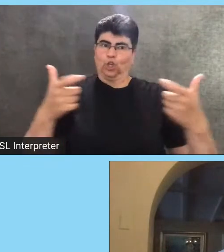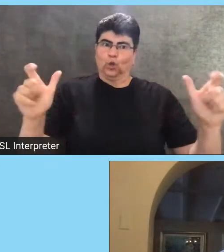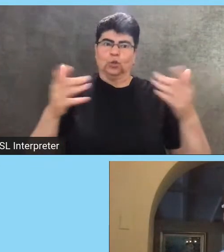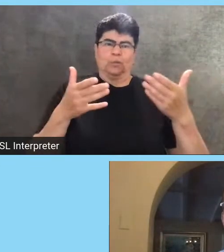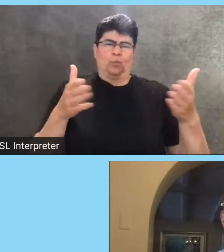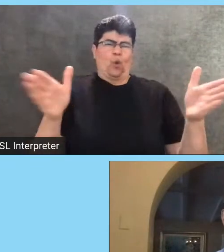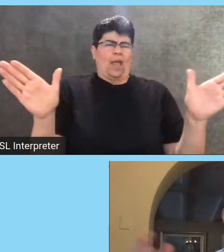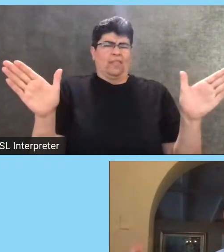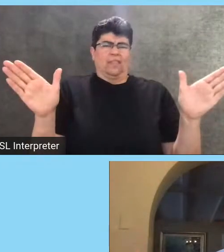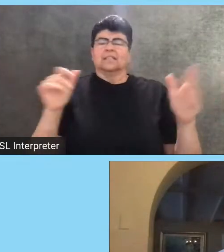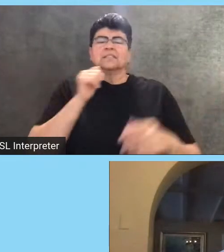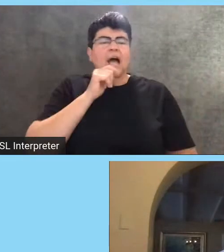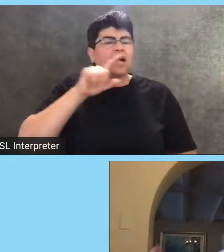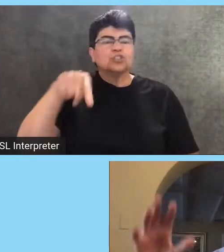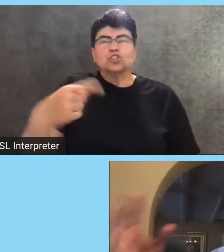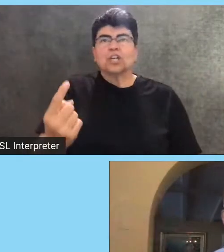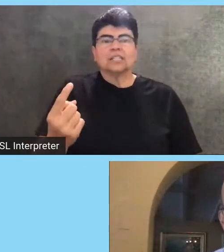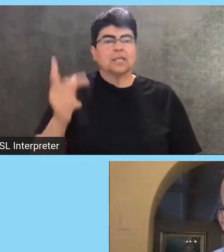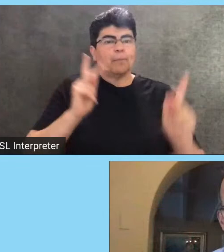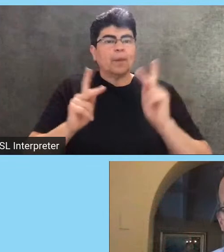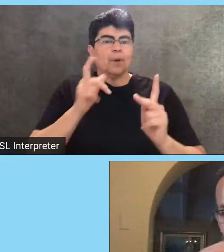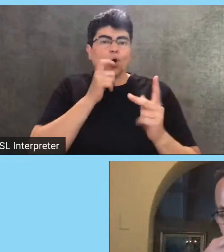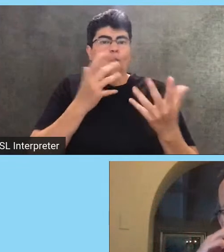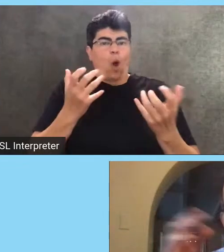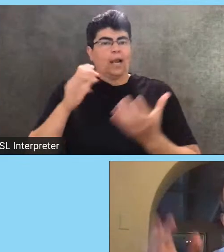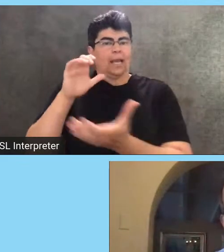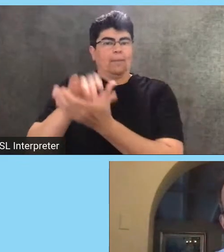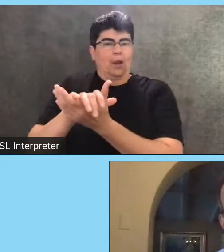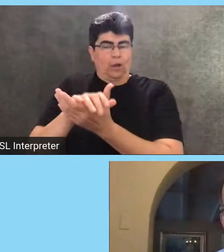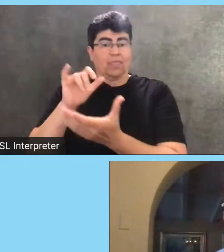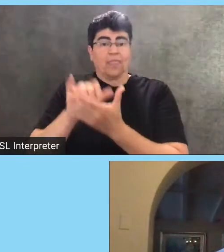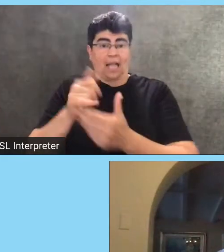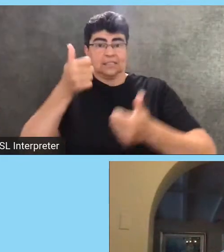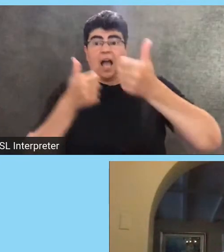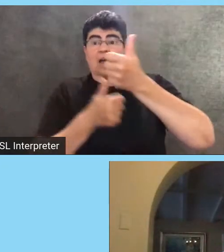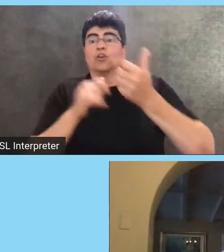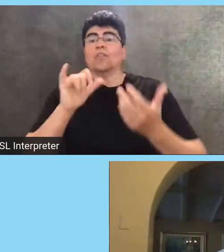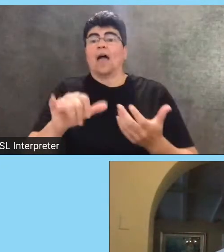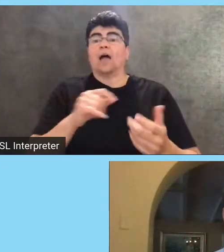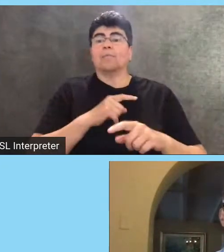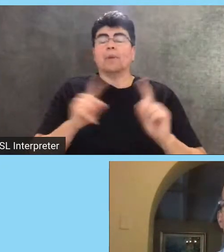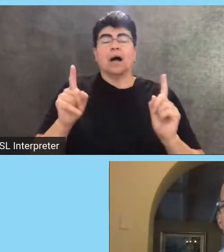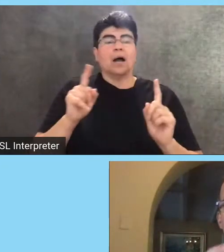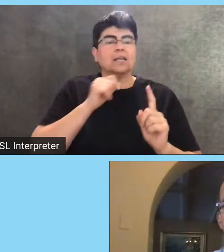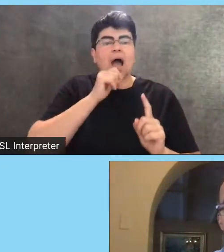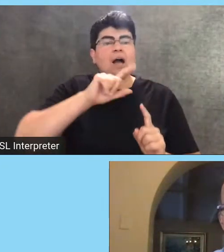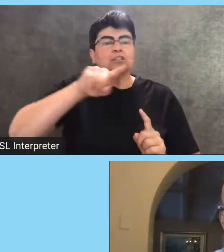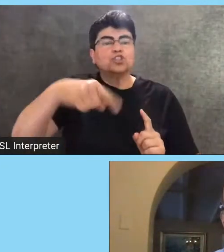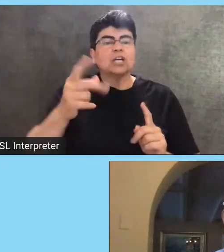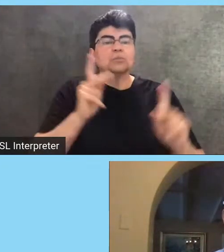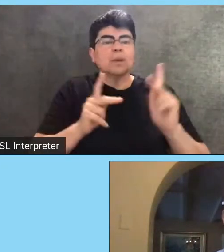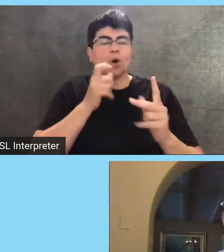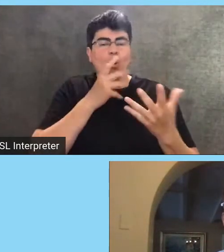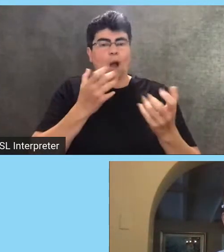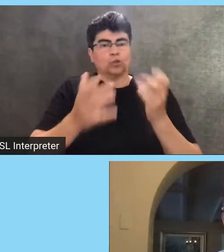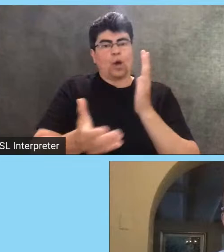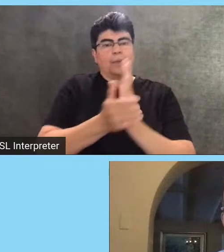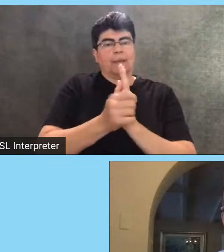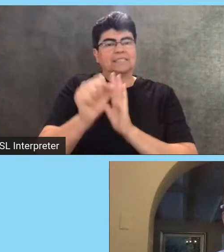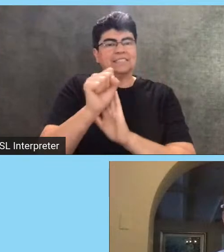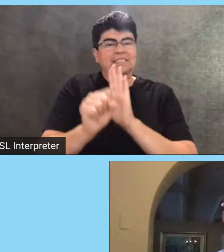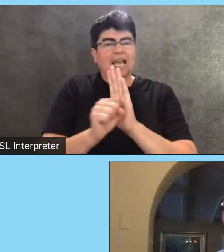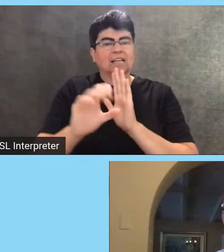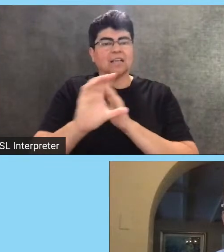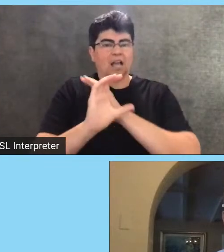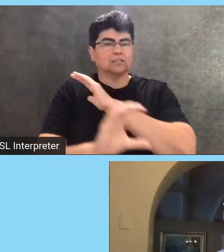not just people who want to get married, which is a subset. It's not just people who want to amend the state constitution, which